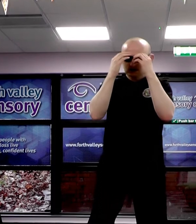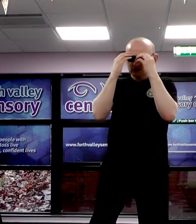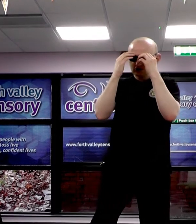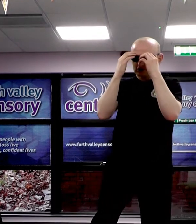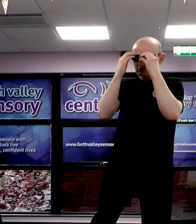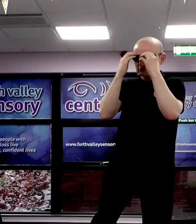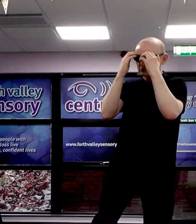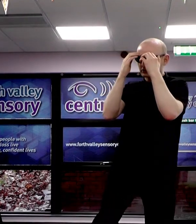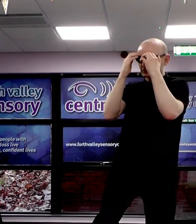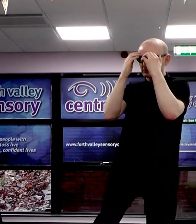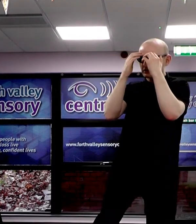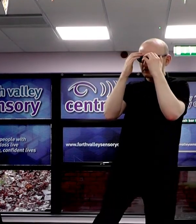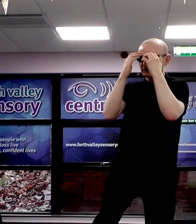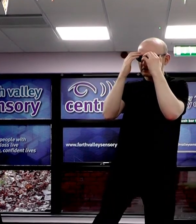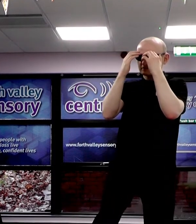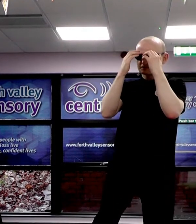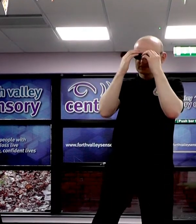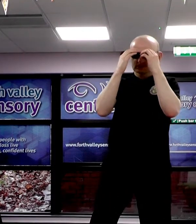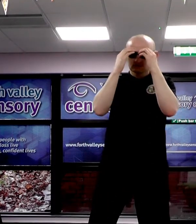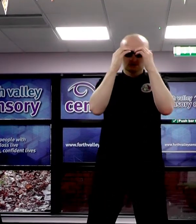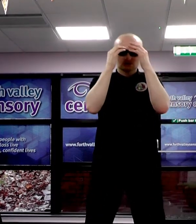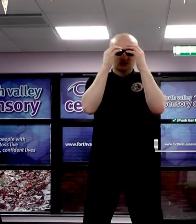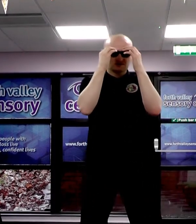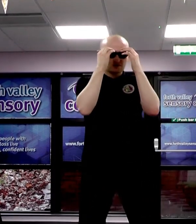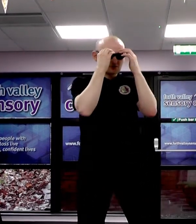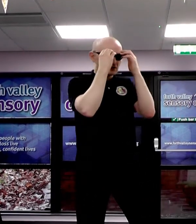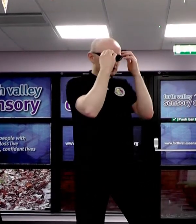and gentle. Try to the left, transfer to the right,